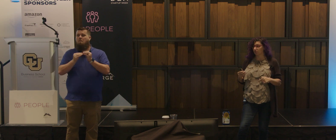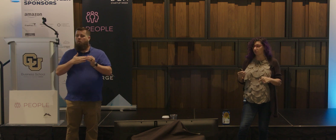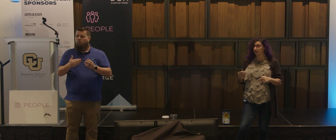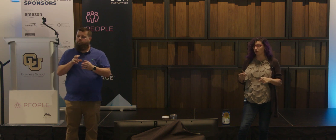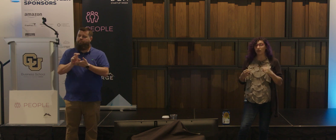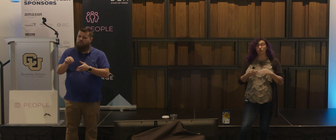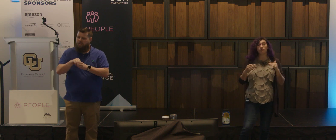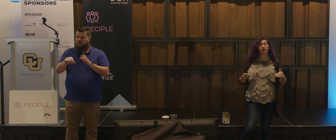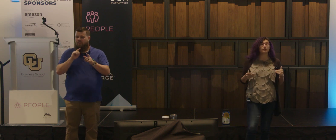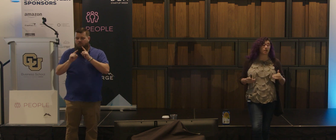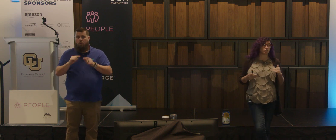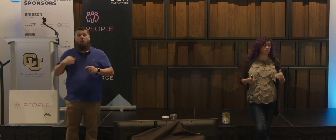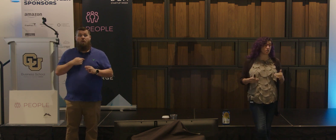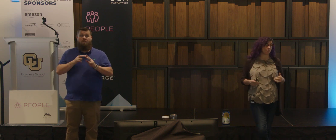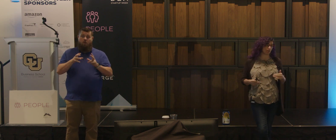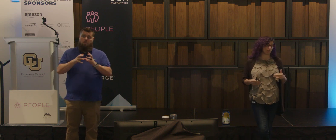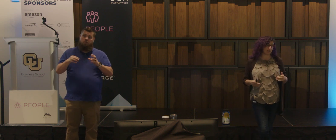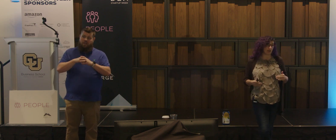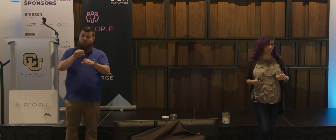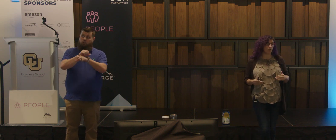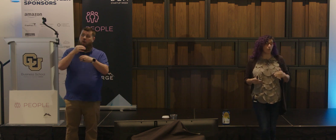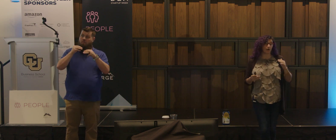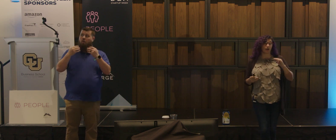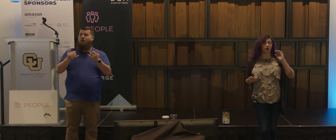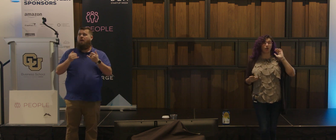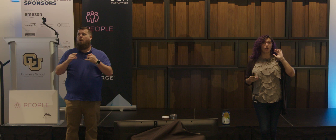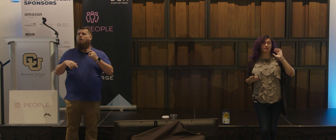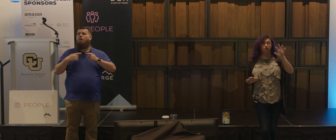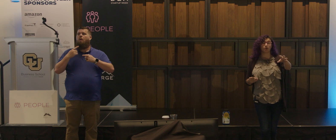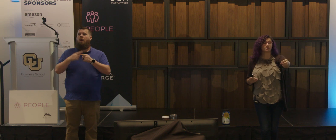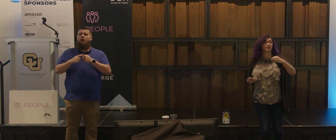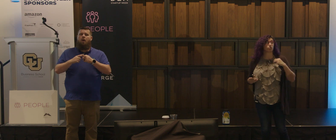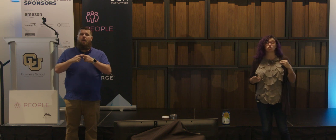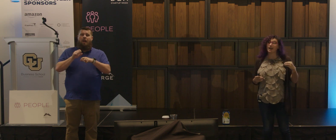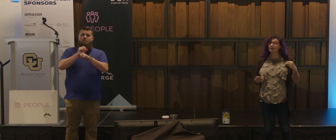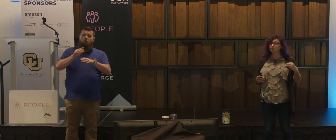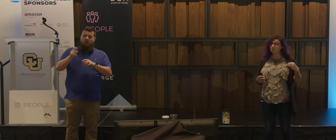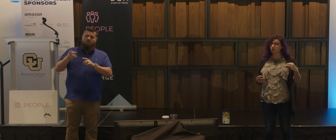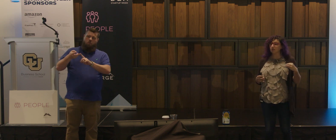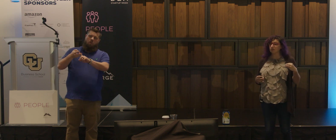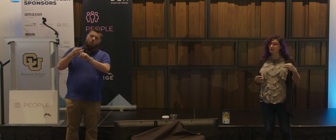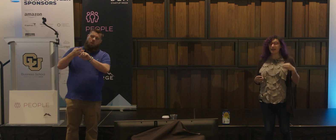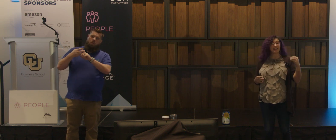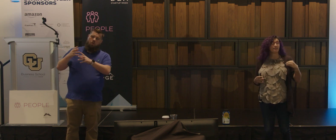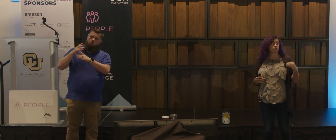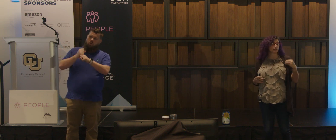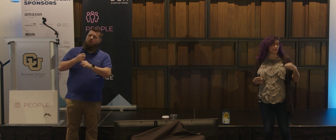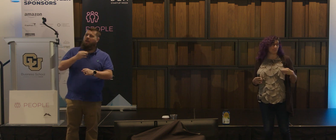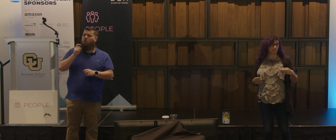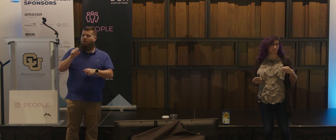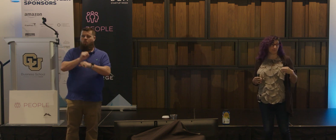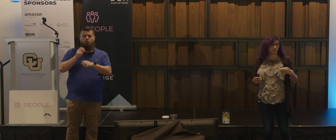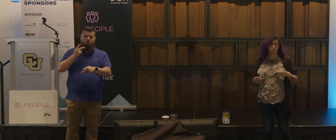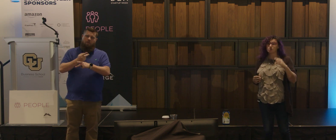interview, right? We are very much in a job market right now where employers have to attract people and they have to work